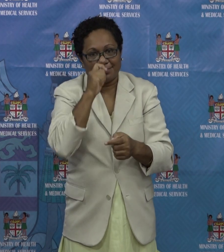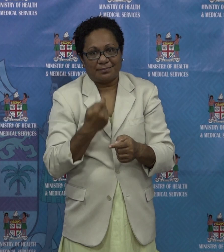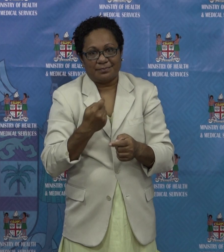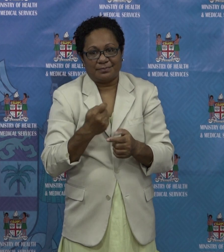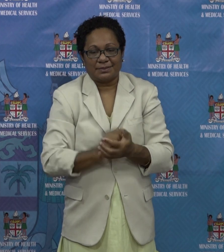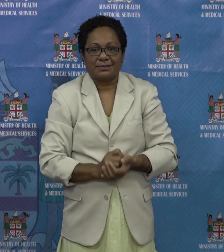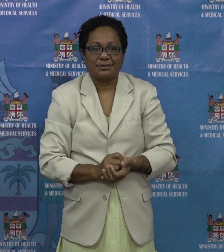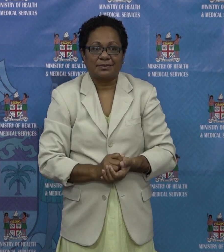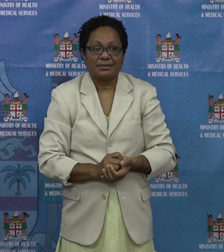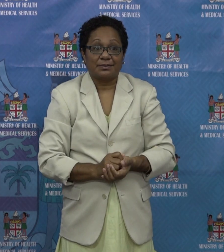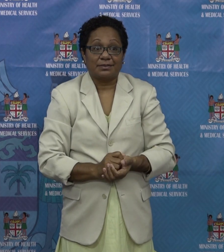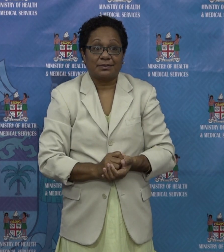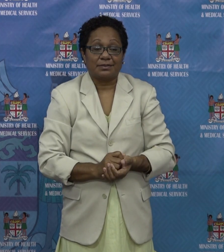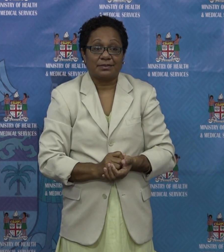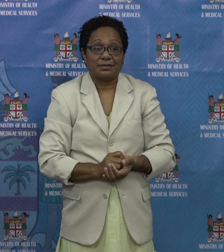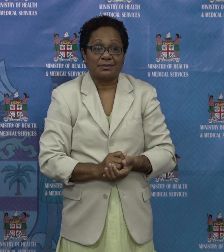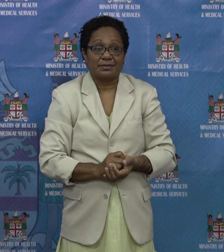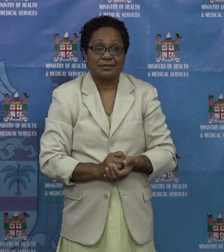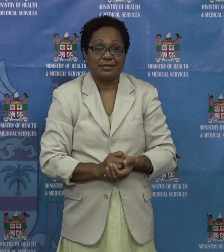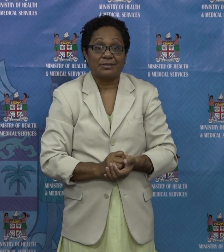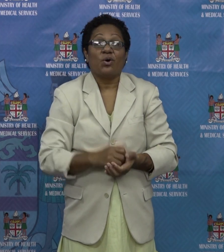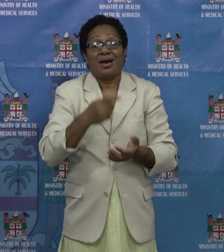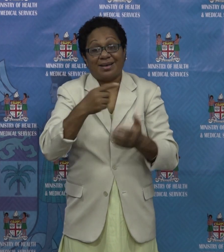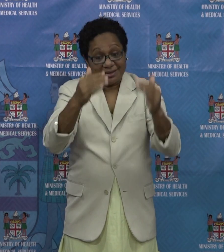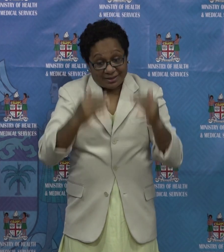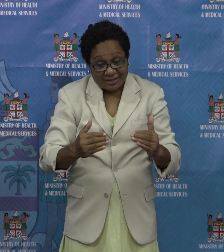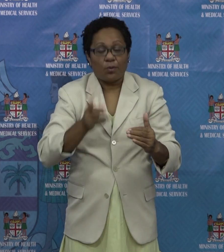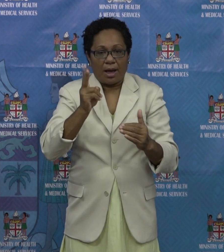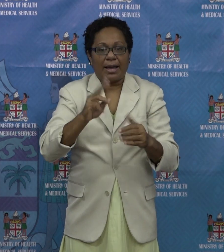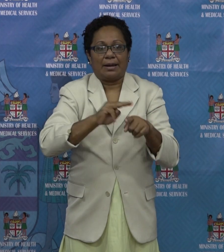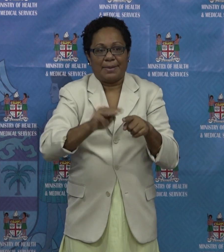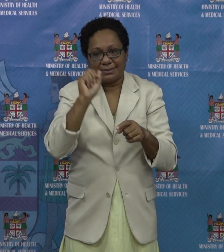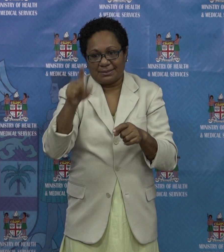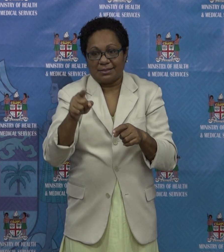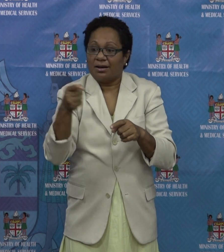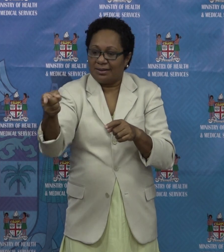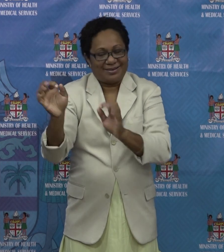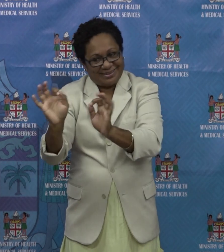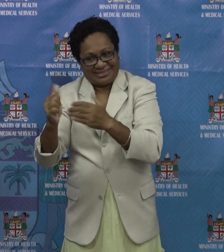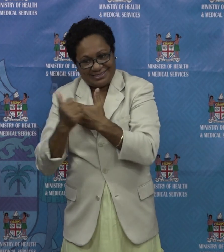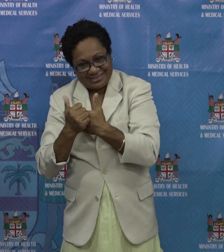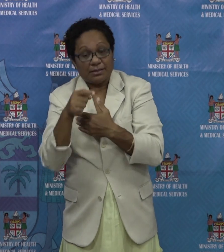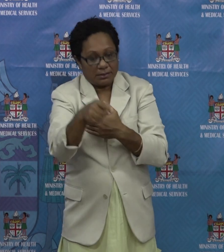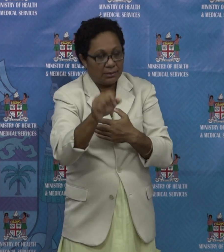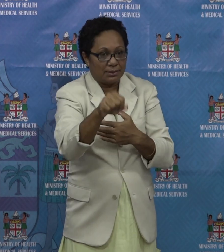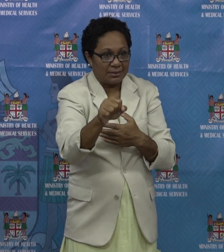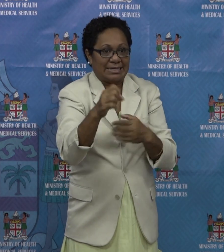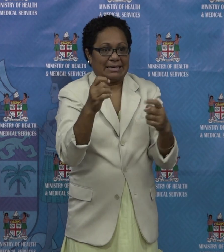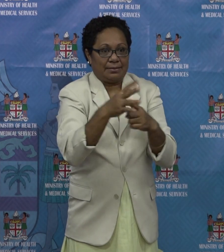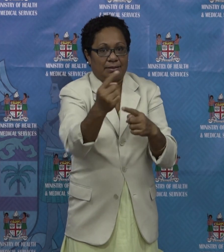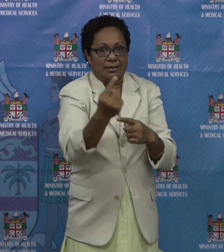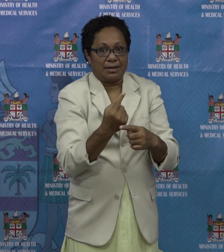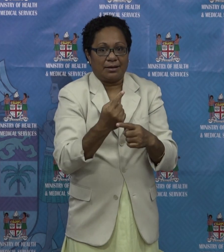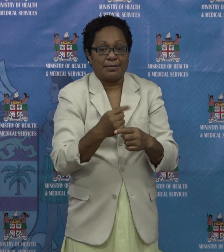count as a contact, and others did count as a contact. As I recall, because every time they sent out a message, I